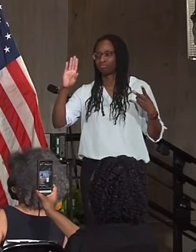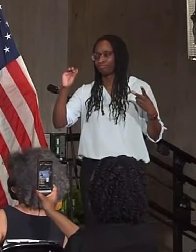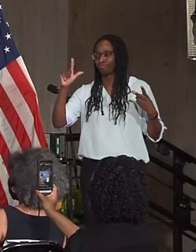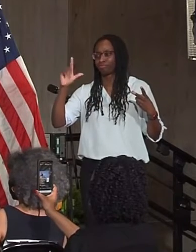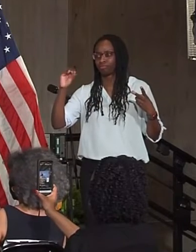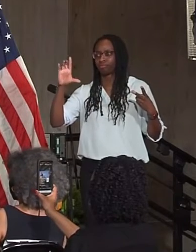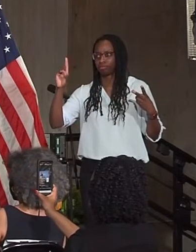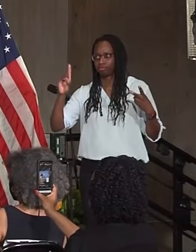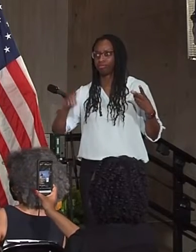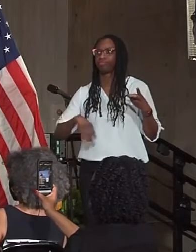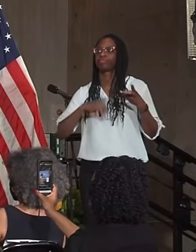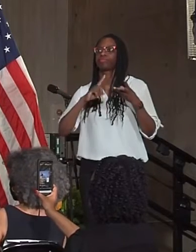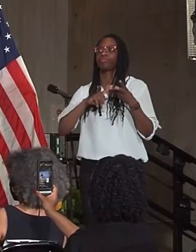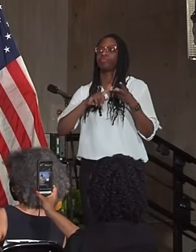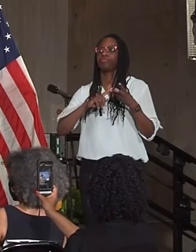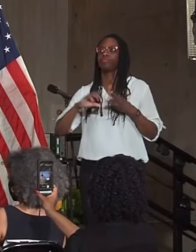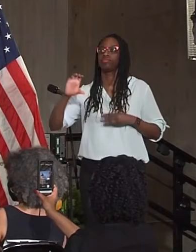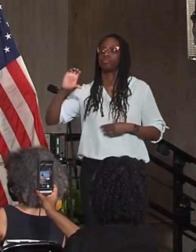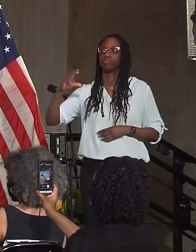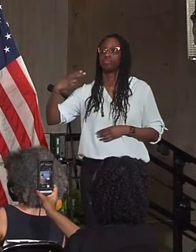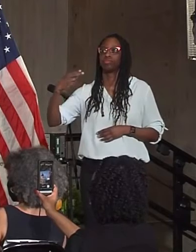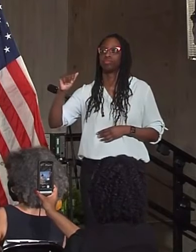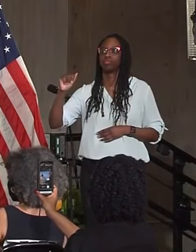Charles Yancey,